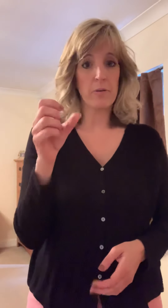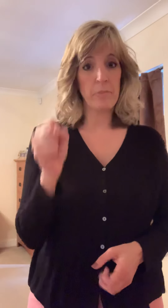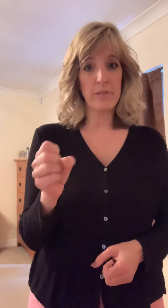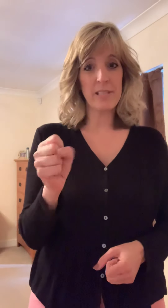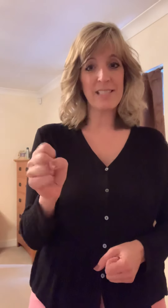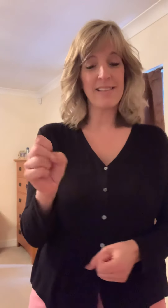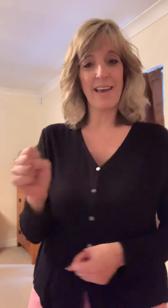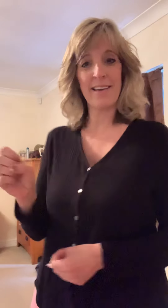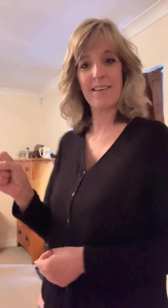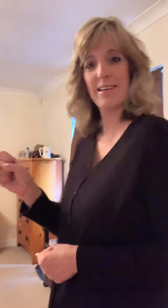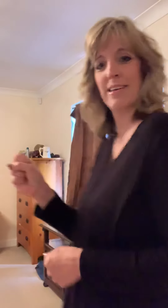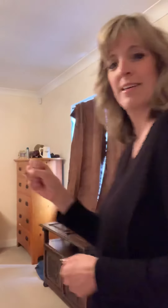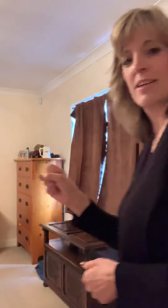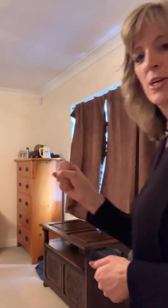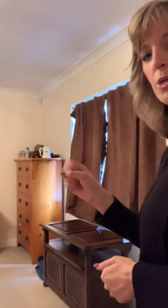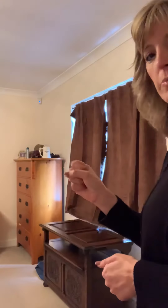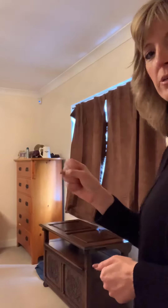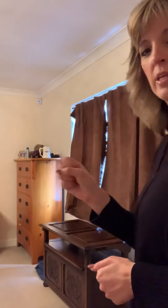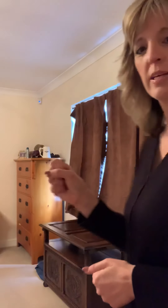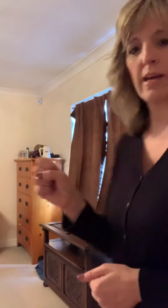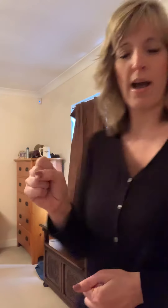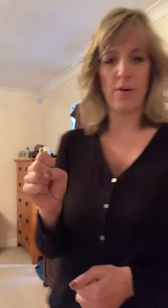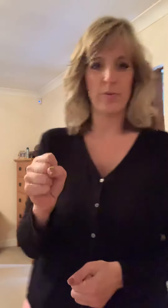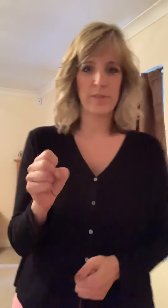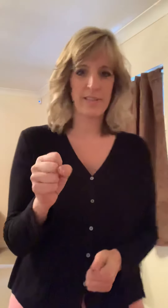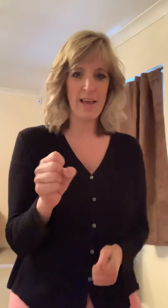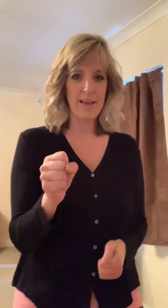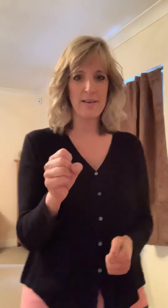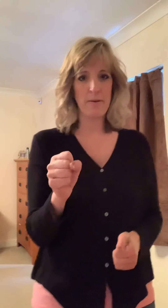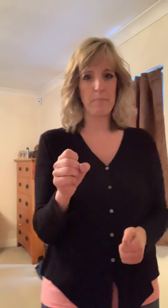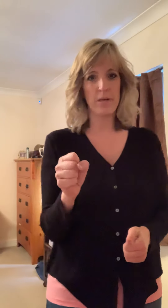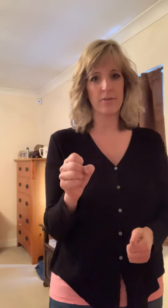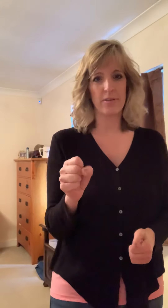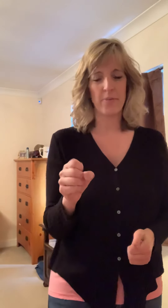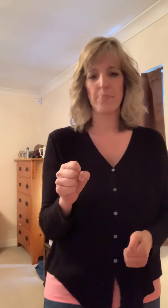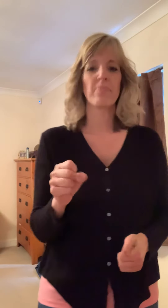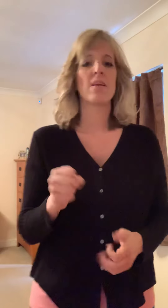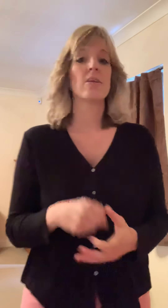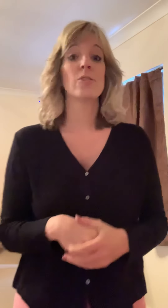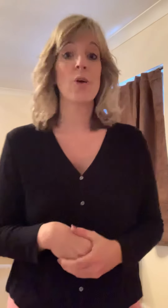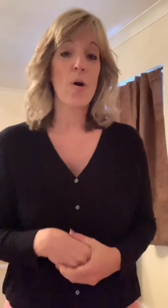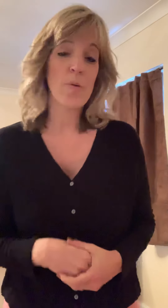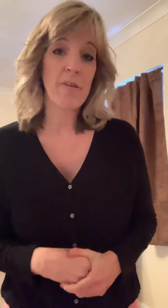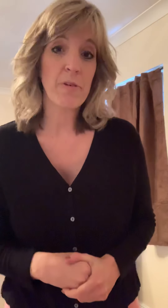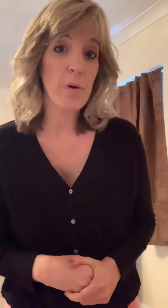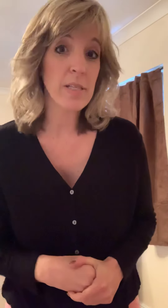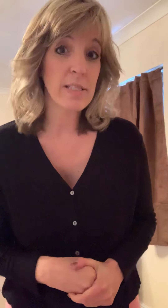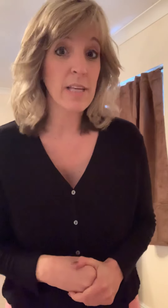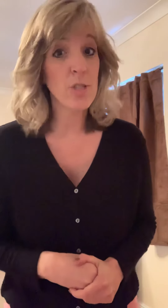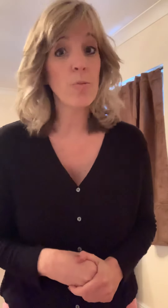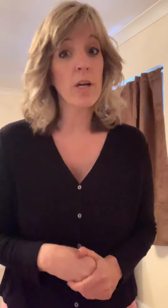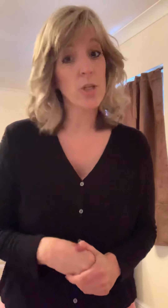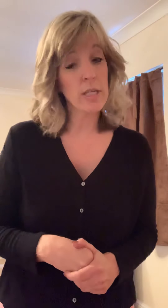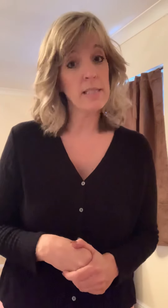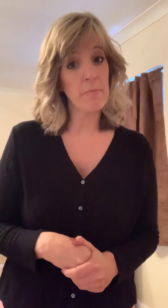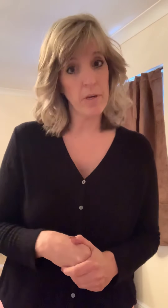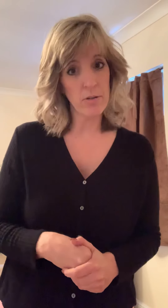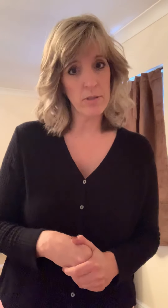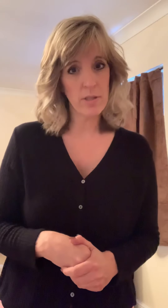Milk is like you're milking a cow, okay? Milk. So if you wanted to say, do you want cookies and milk? You don't